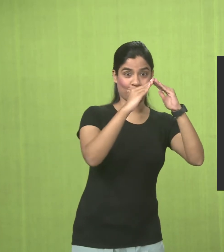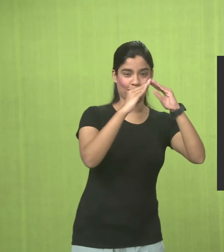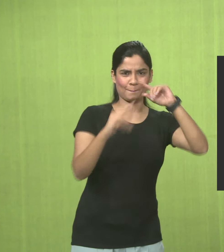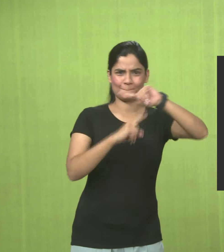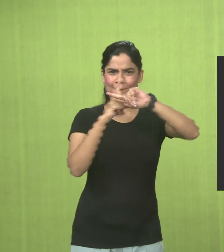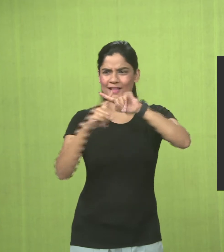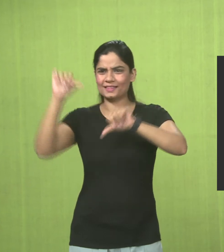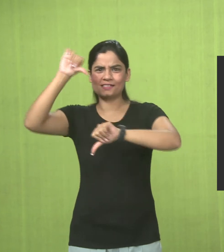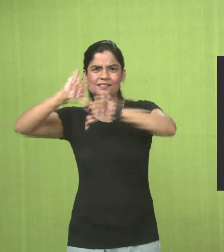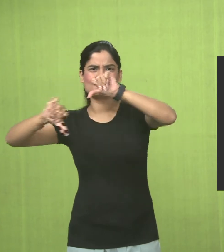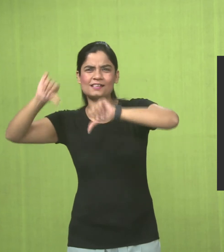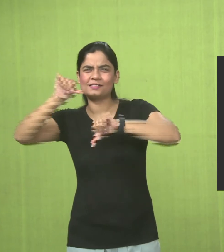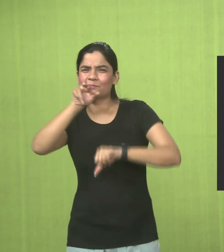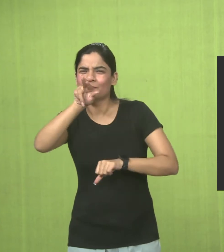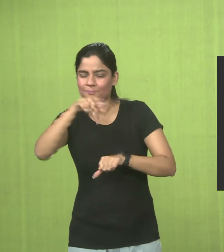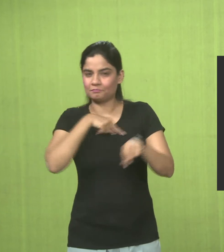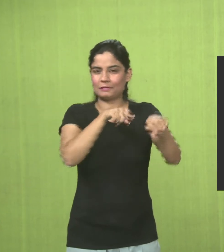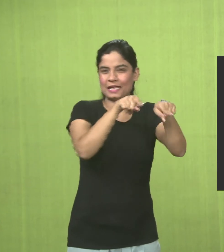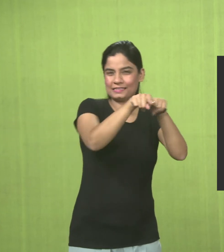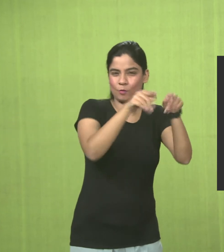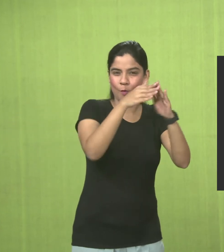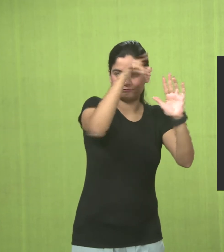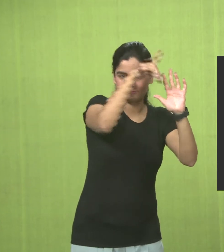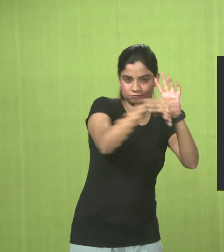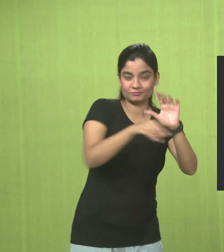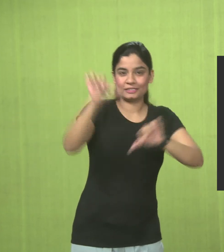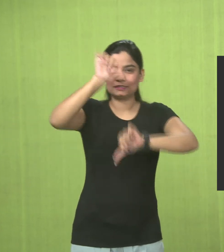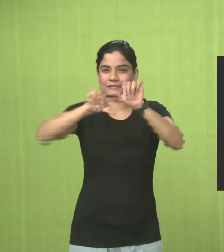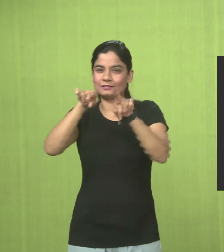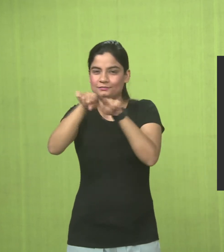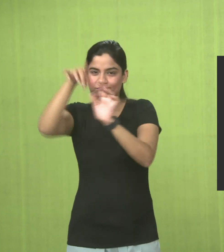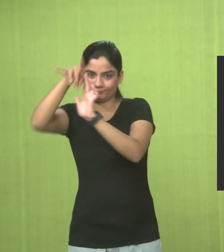Home plus science. I will explain you what that means.